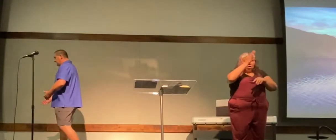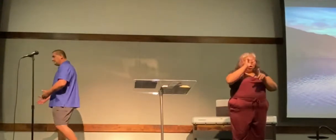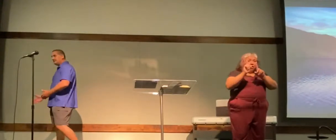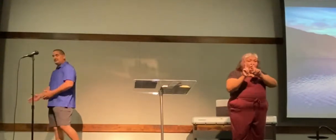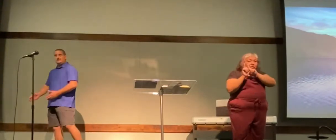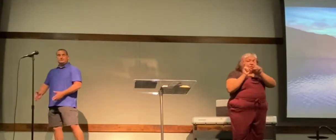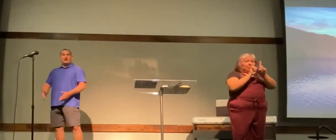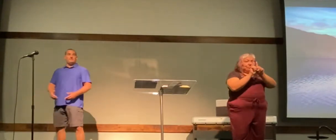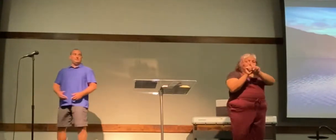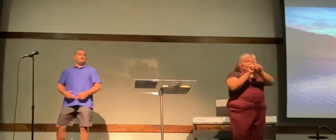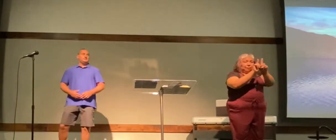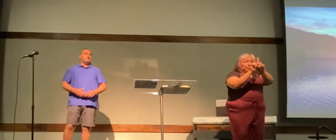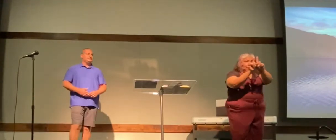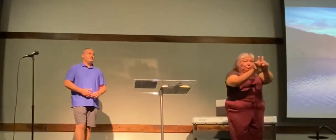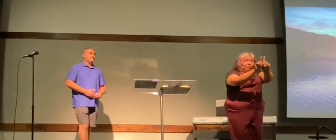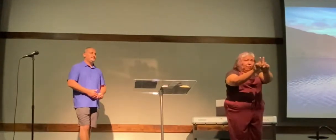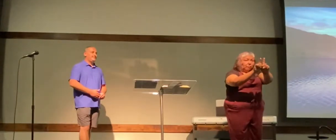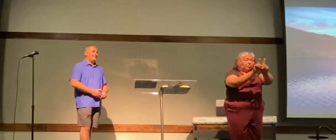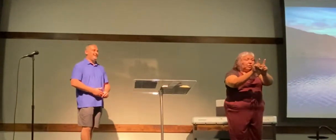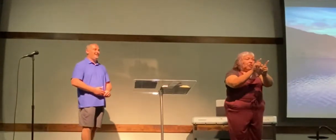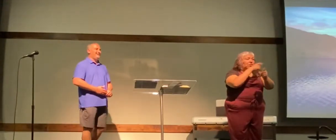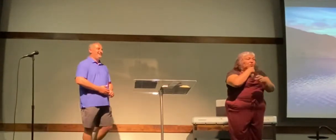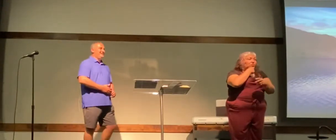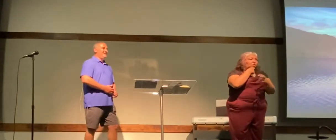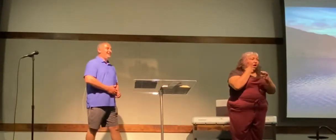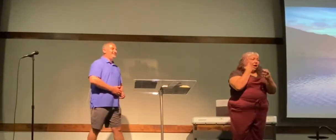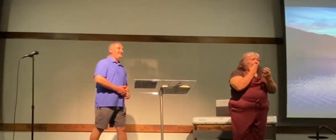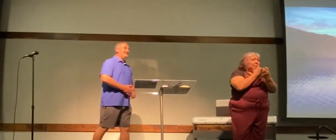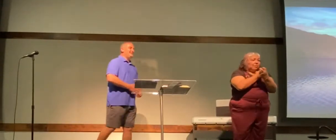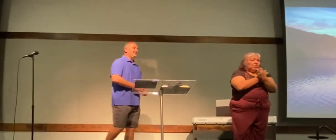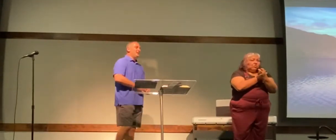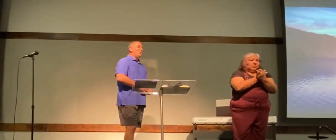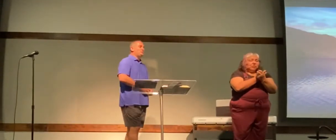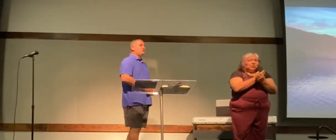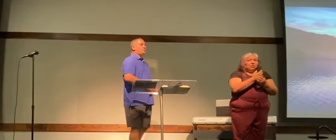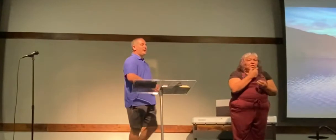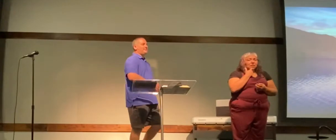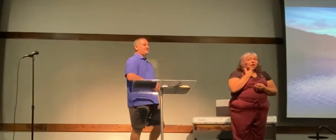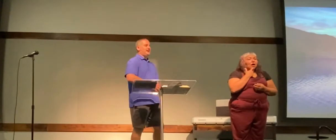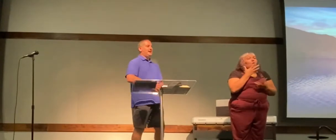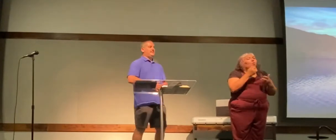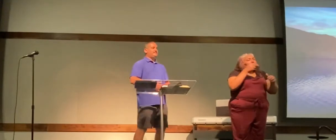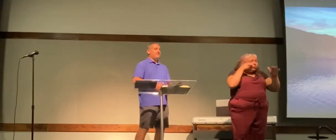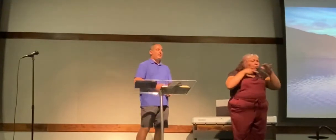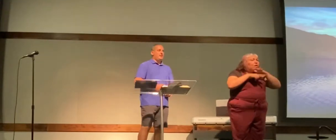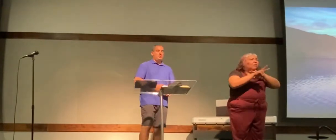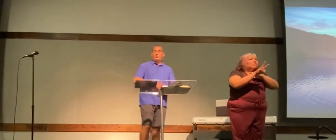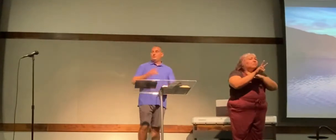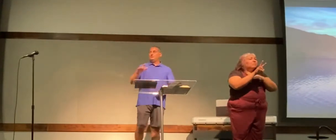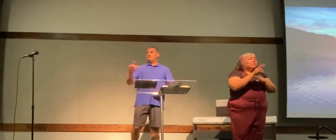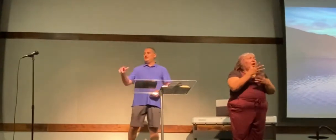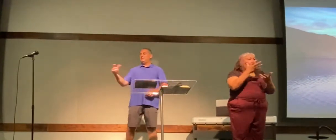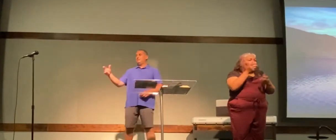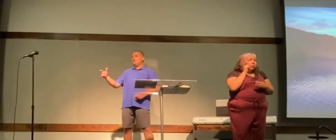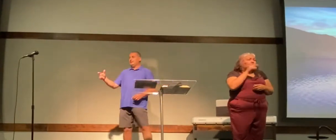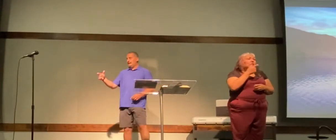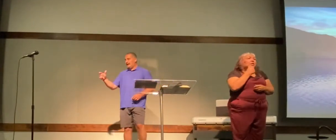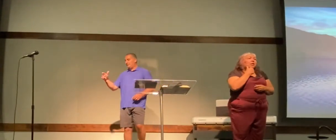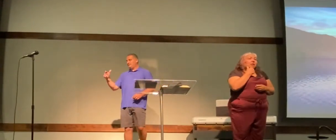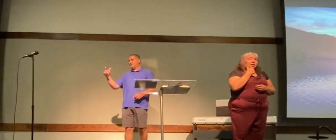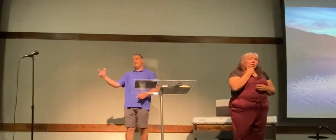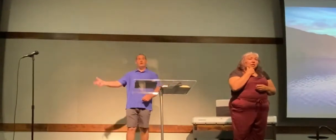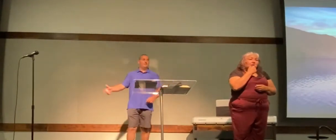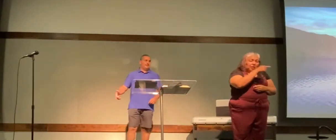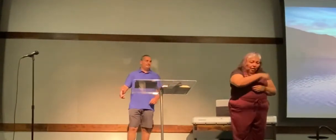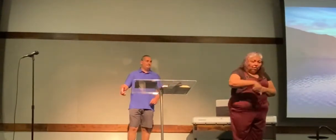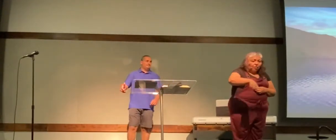through this. Dry bones. And then he says, I want you to prophesy. I want you to tell them. I